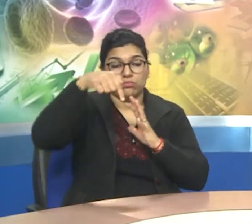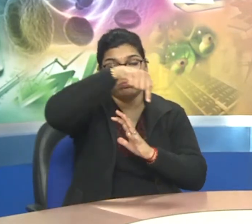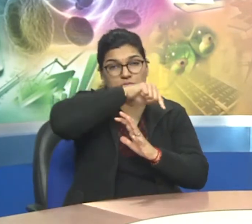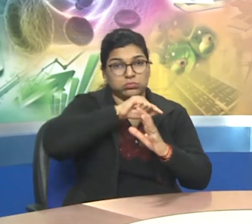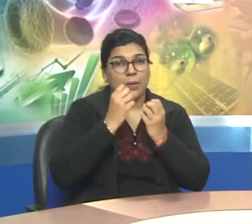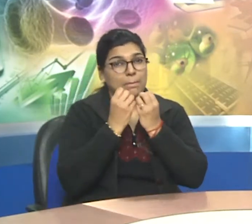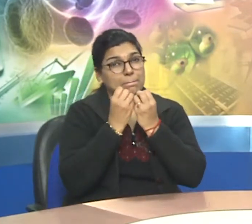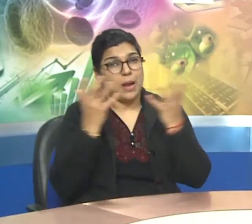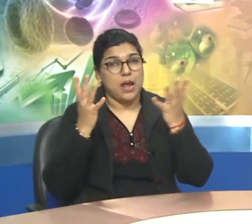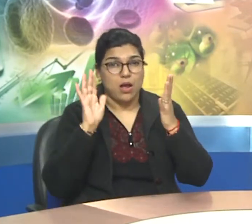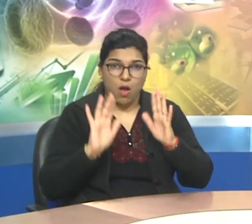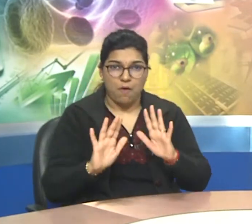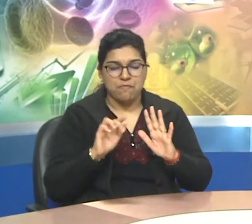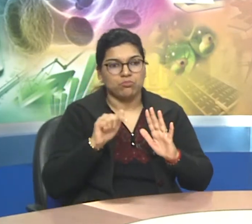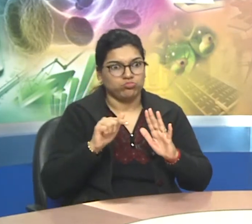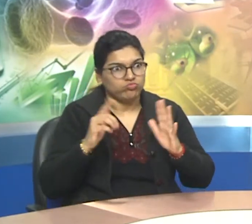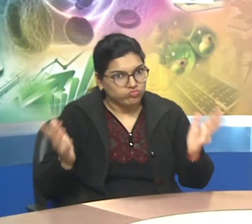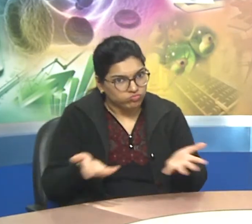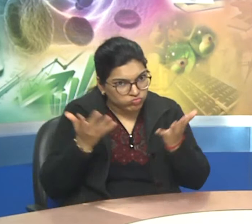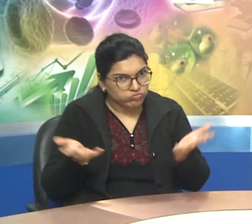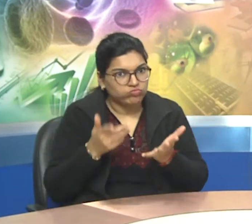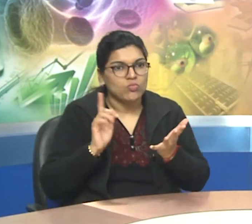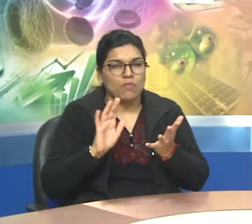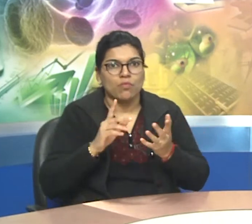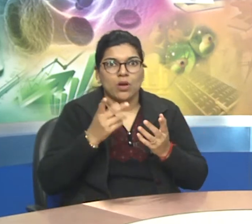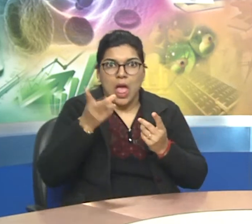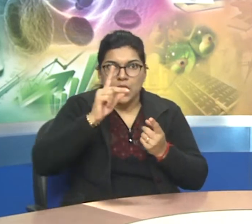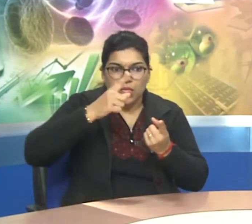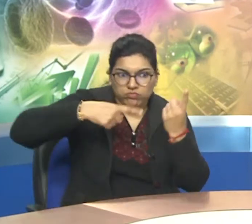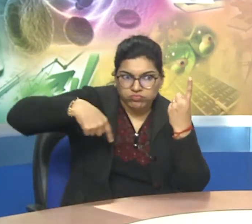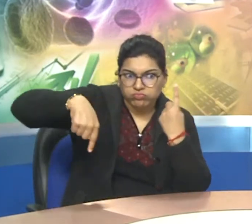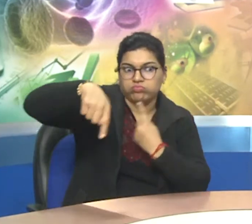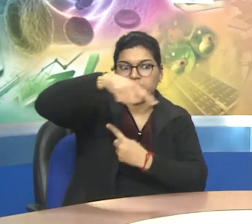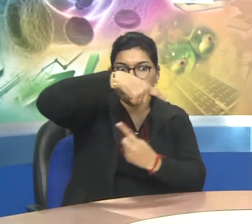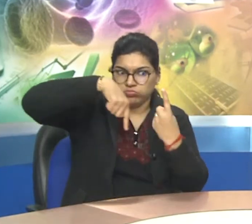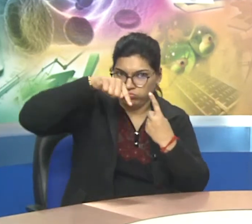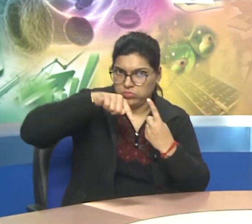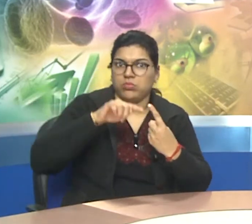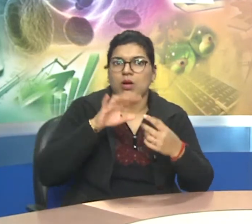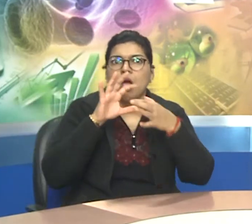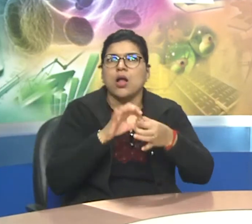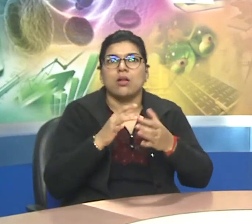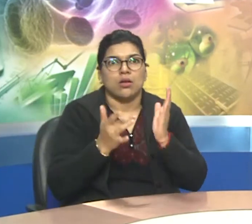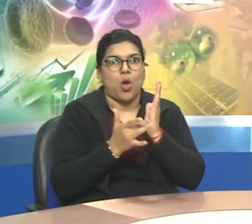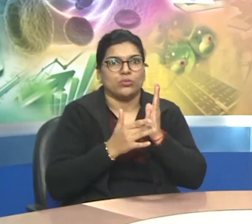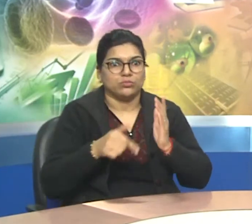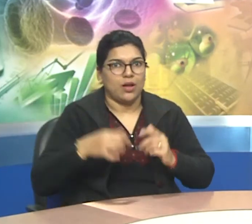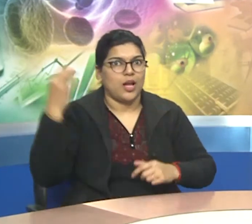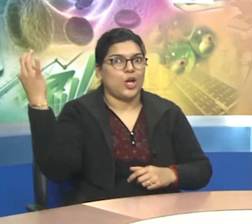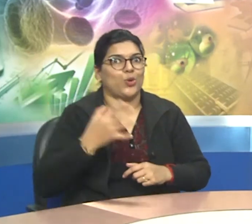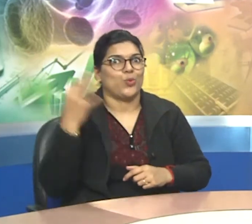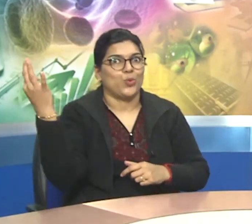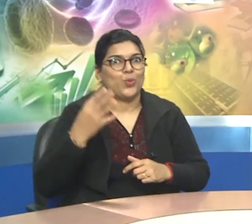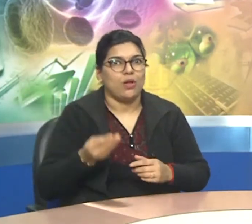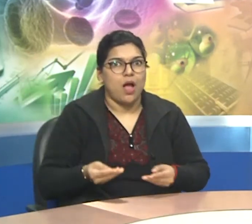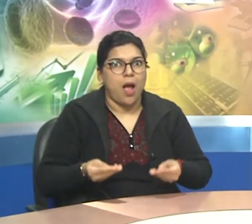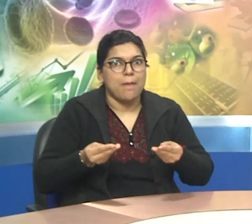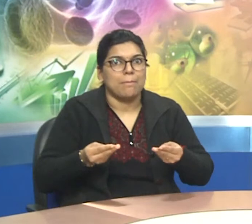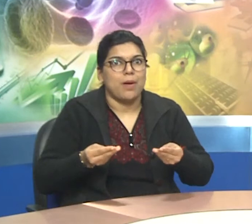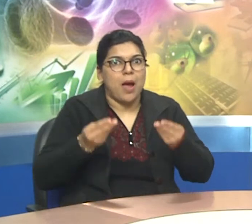Many countries encourage recycling, and new technology allows more wastes to